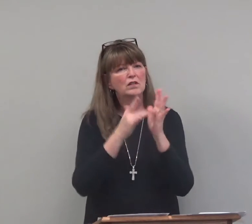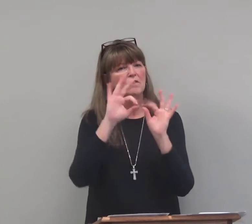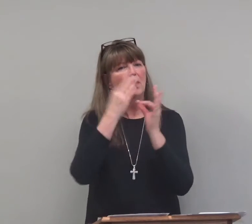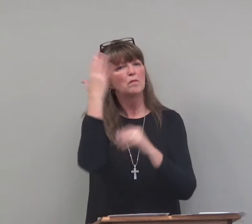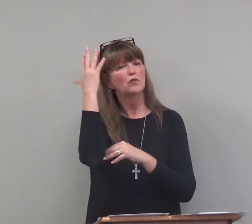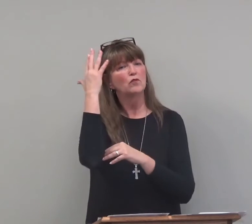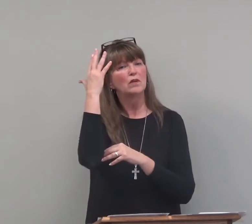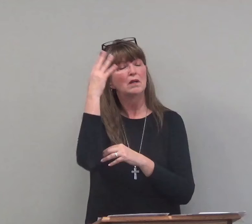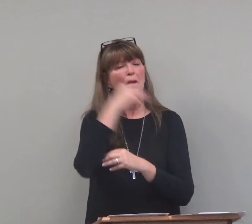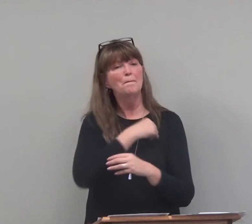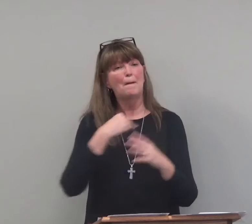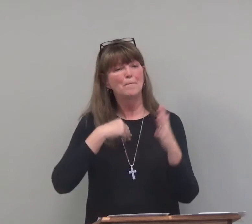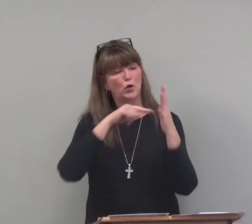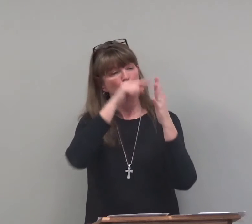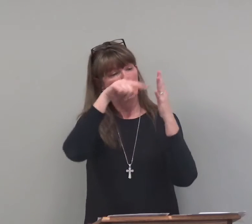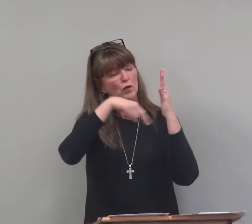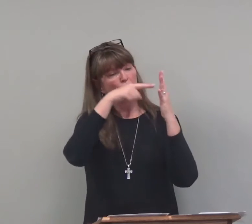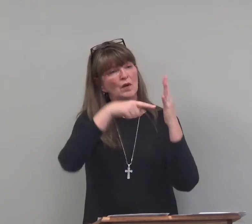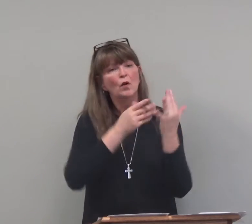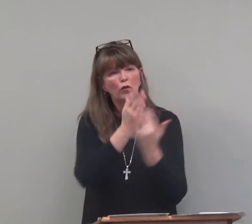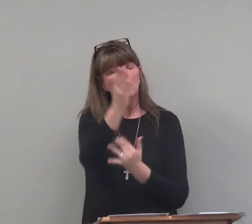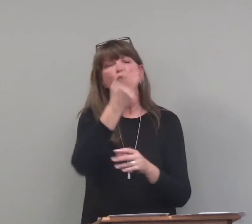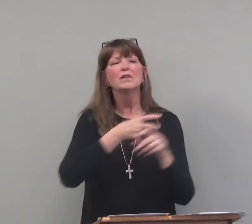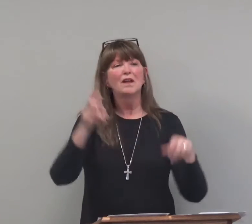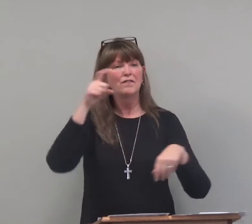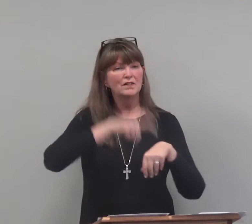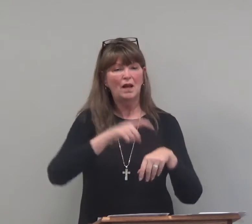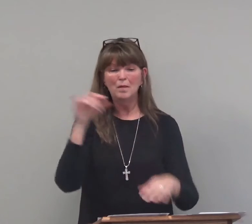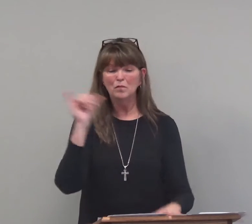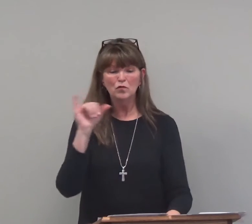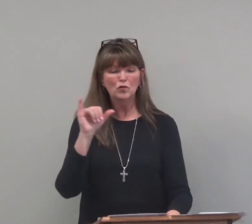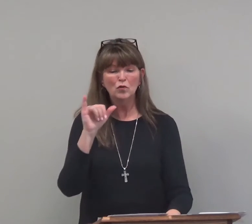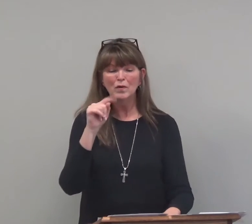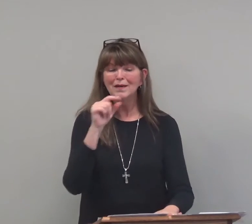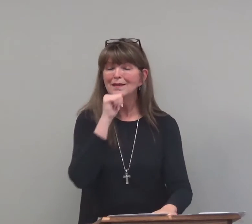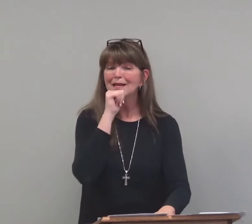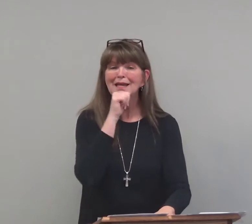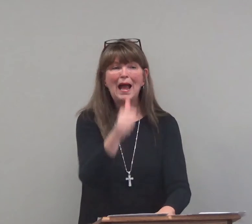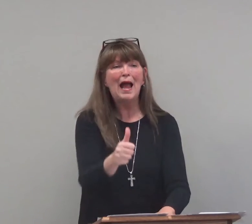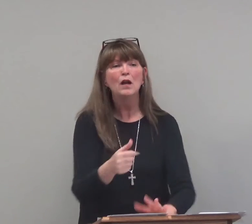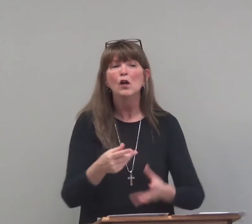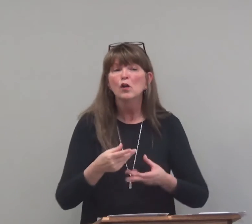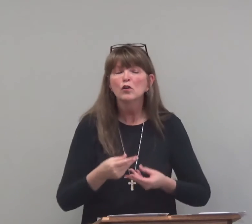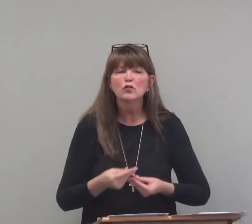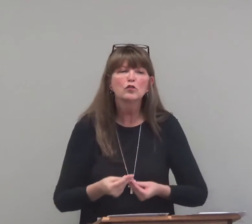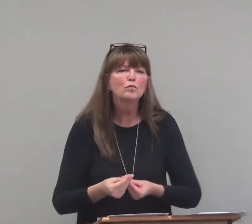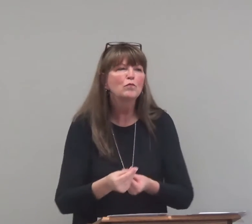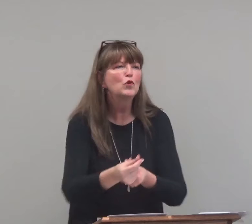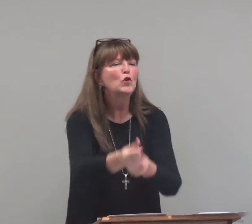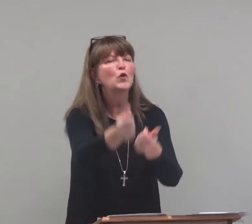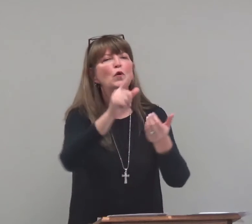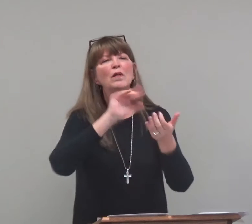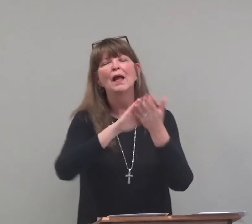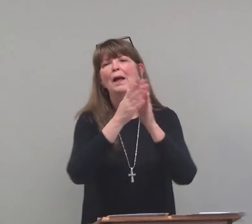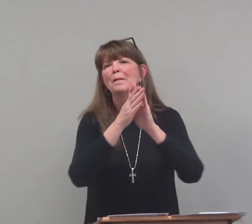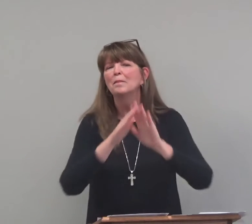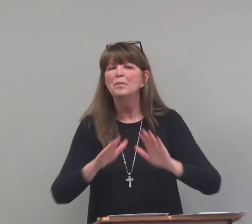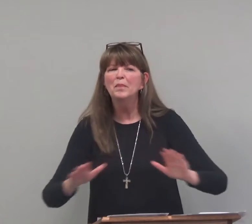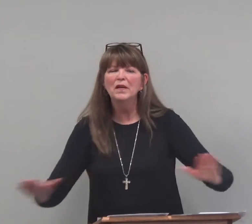times. But the people in Jesus' family tree also went through tough times. They didn't have smooth sailing.